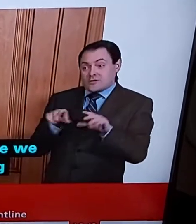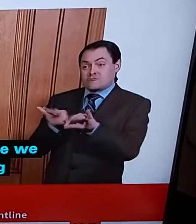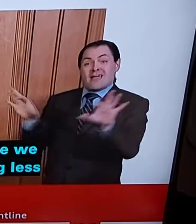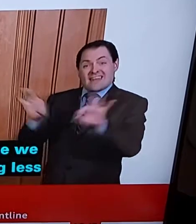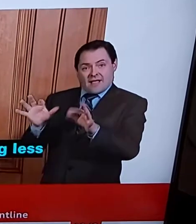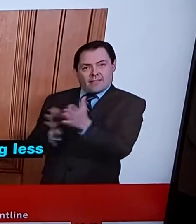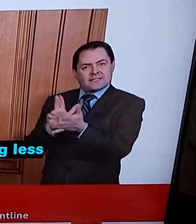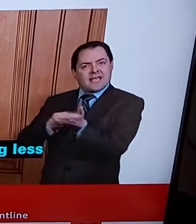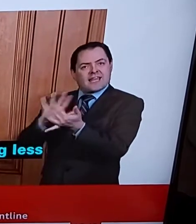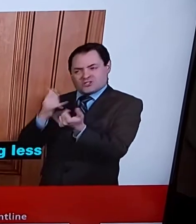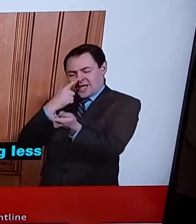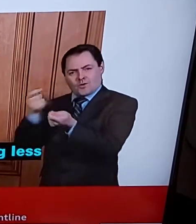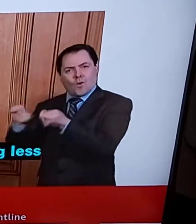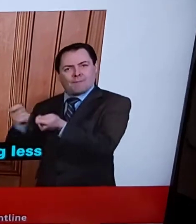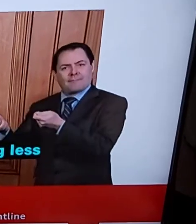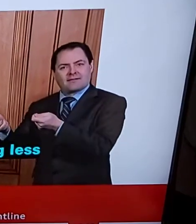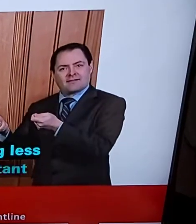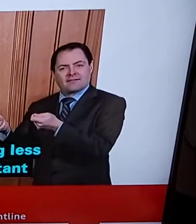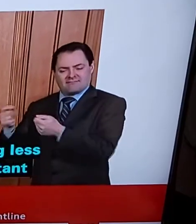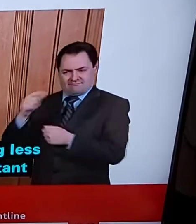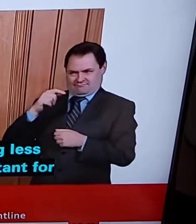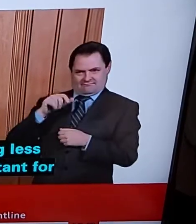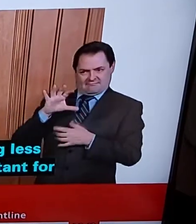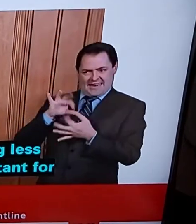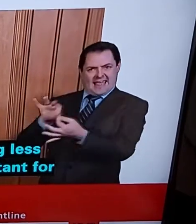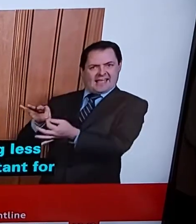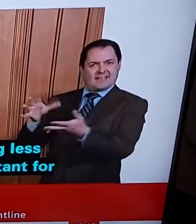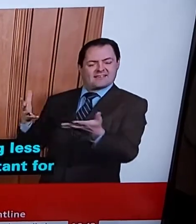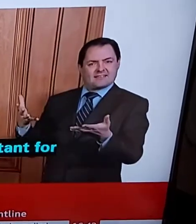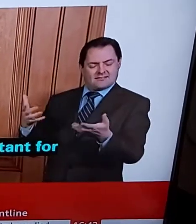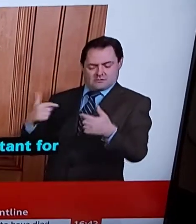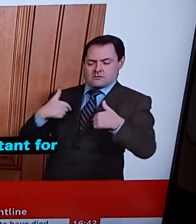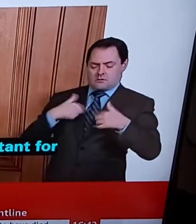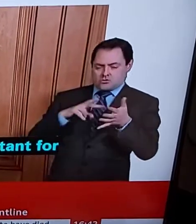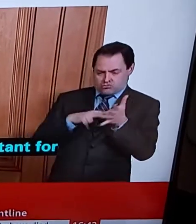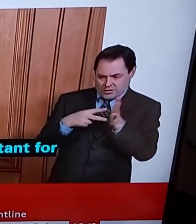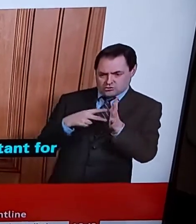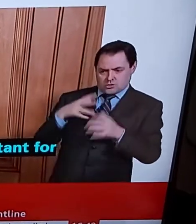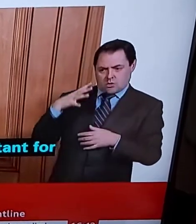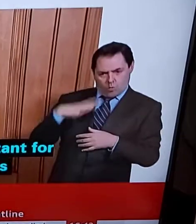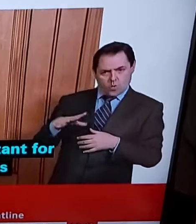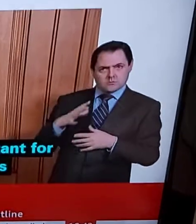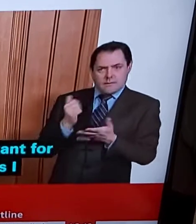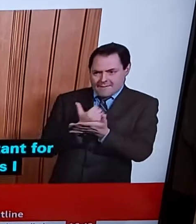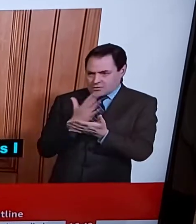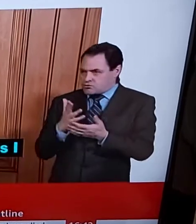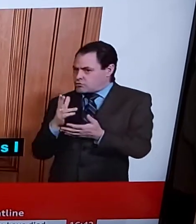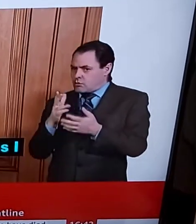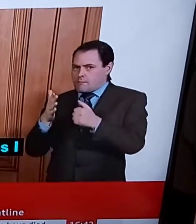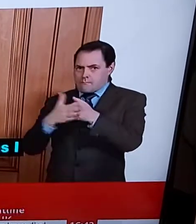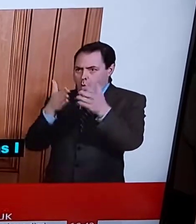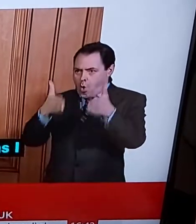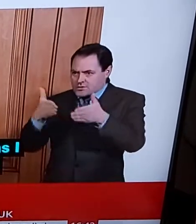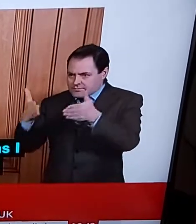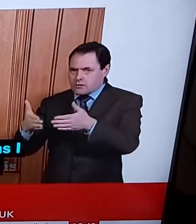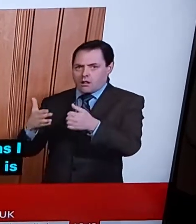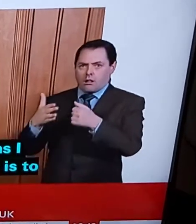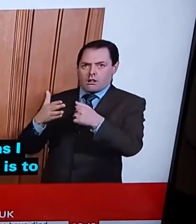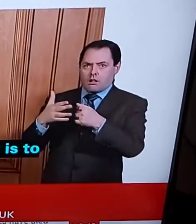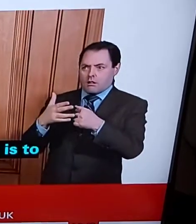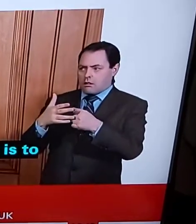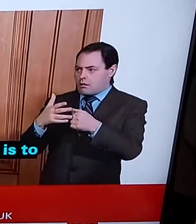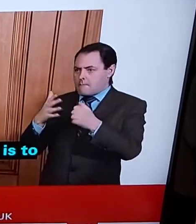of reasons. Firstly, as I've said before, our strategy is to build capacity in the NHS. So at the same time